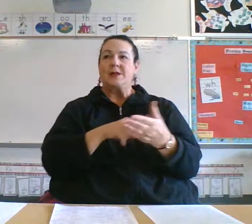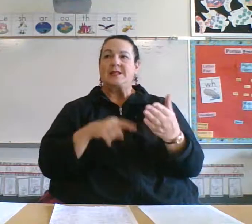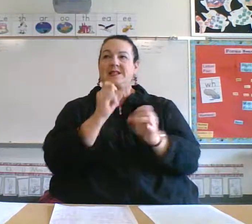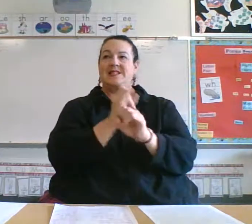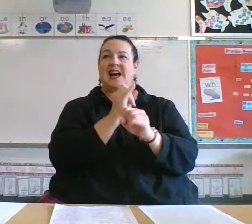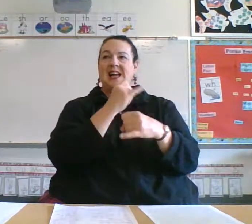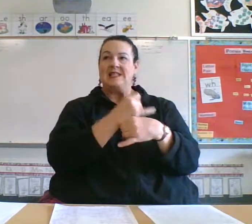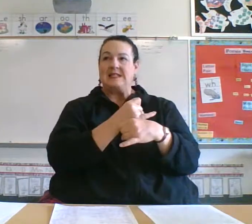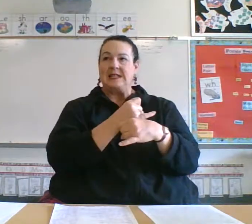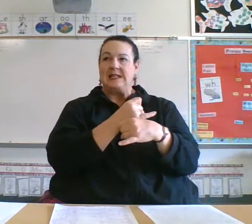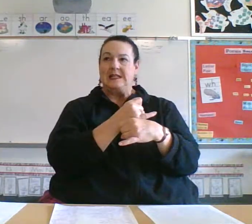Criticize.